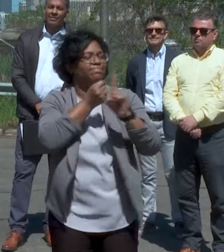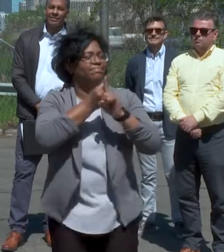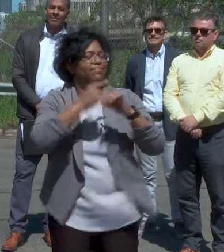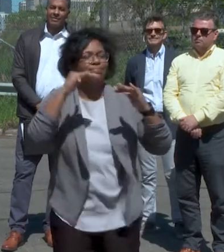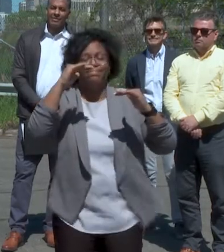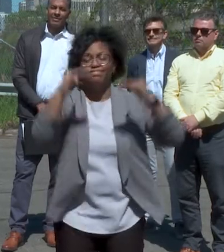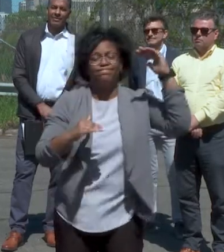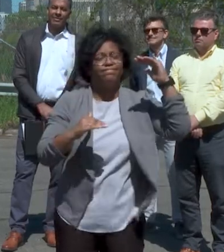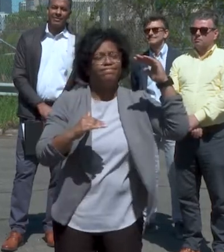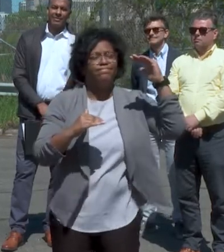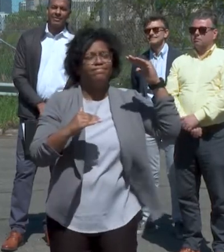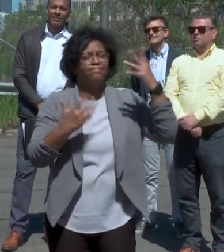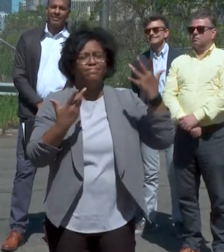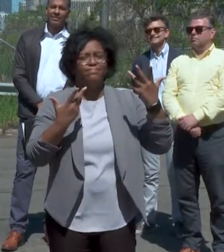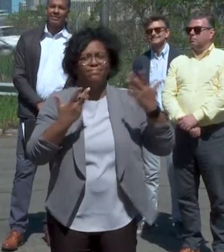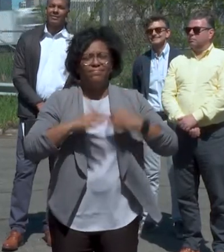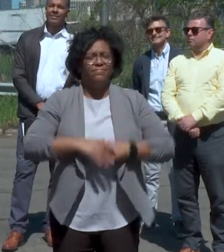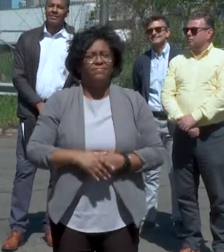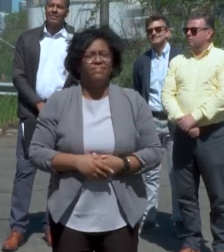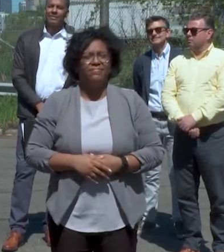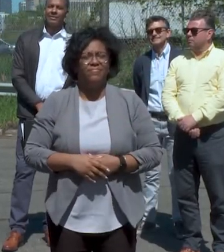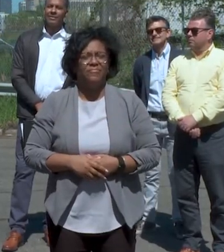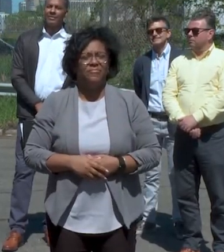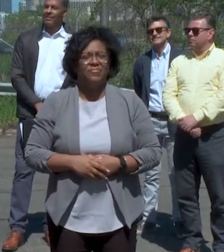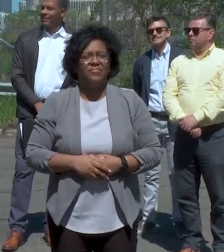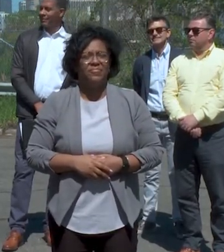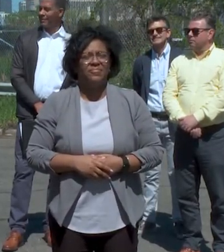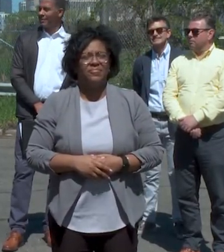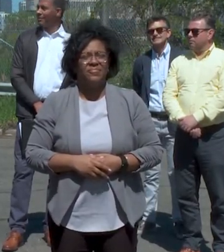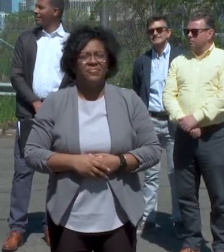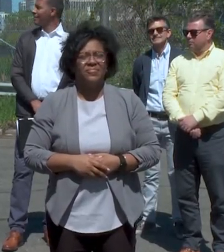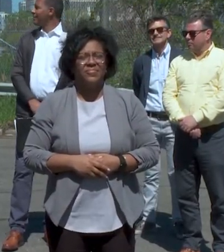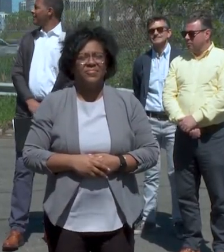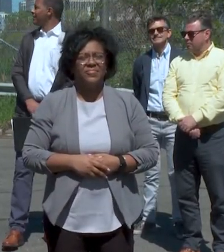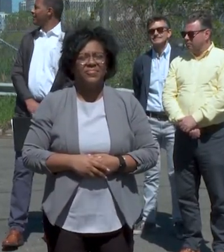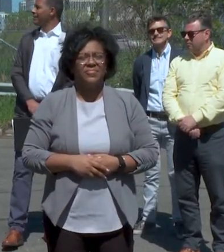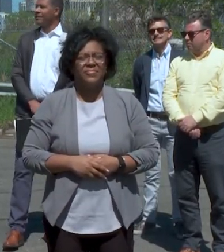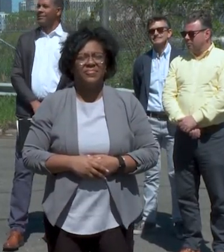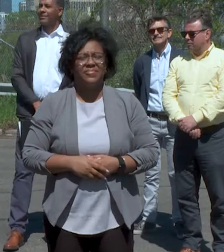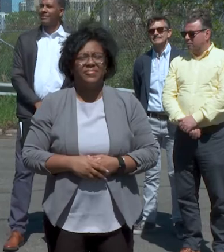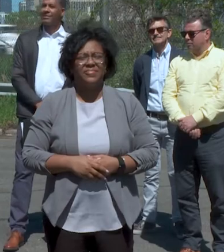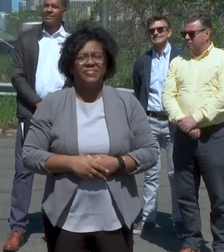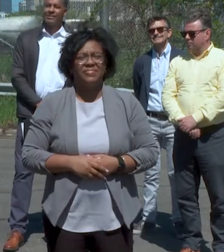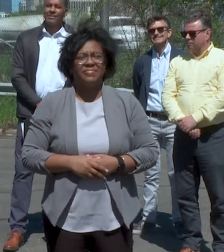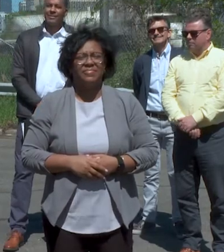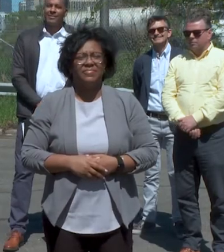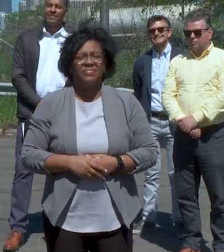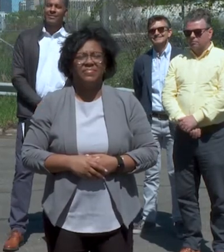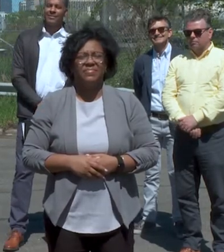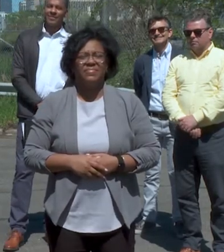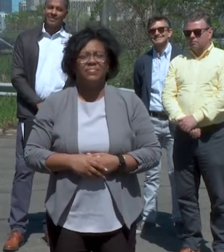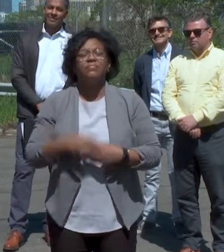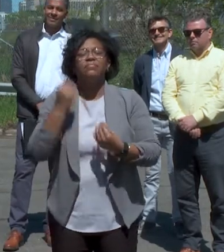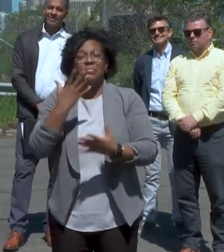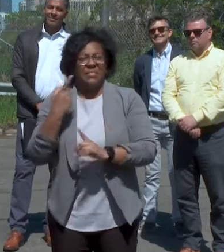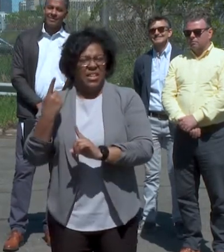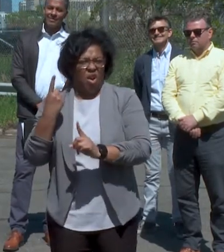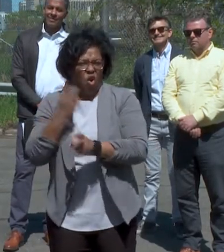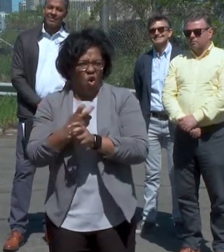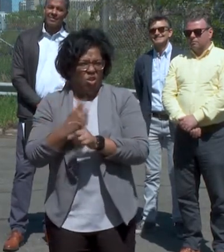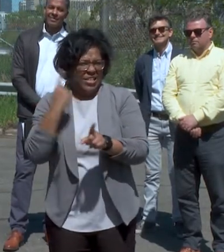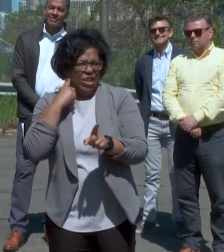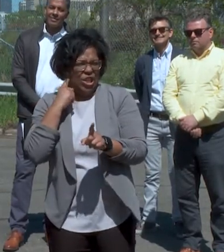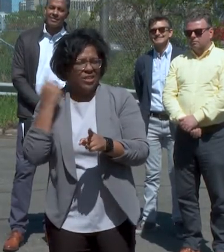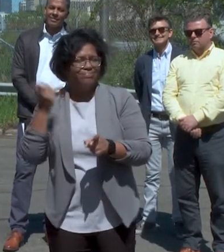marginalization. The Green Zone Initiative is a resident and city collaboration to support community health and economic development and